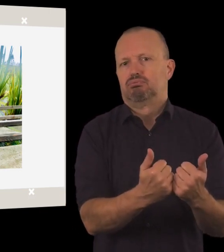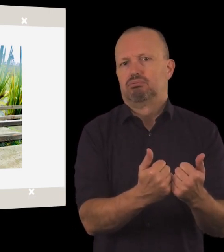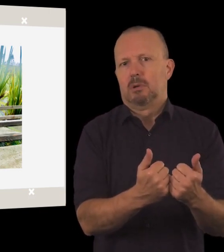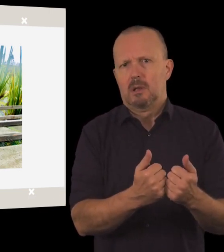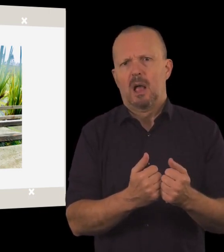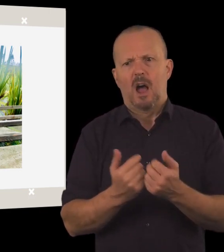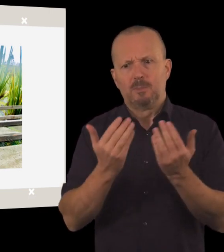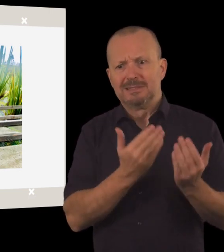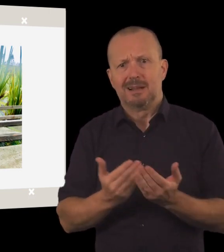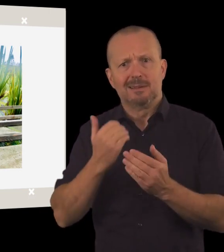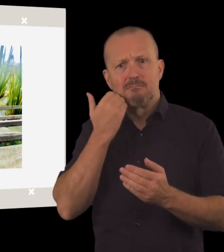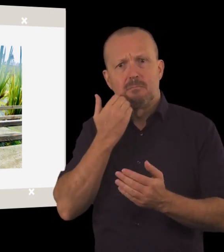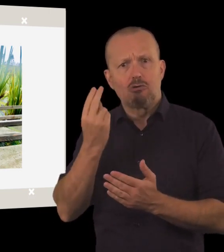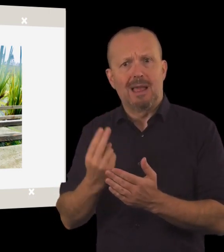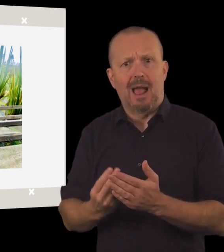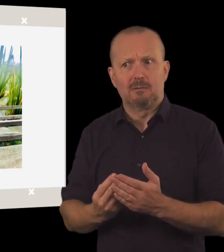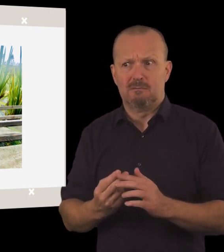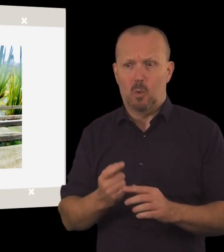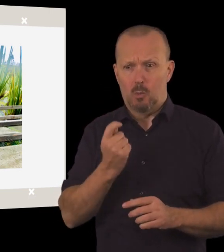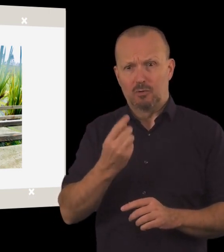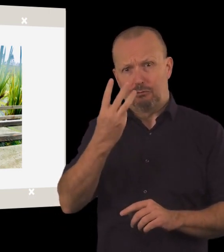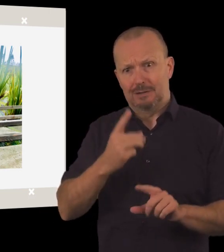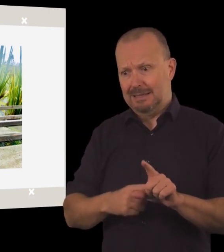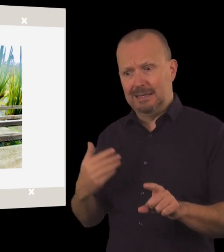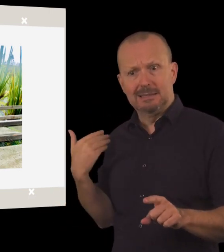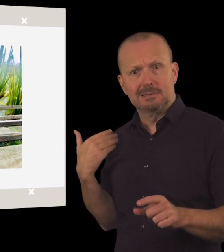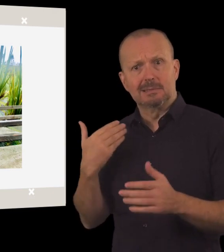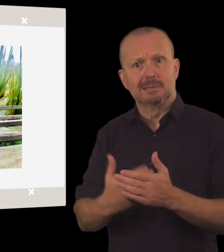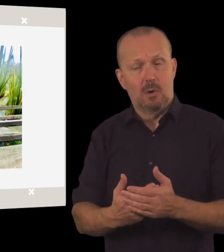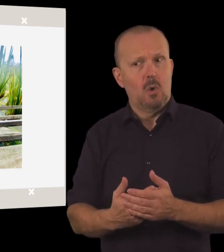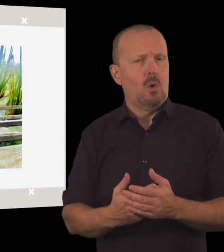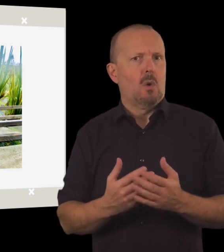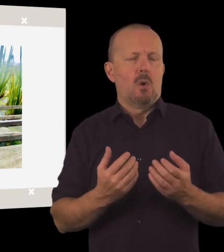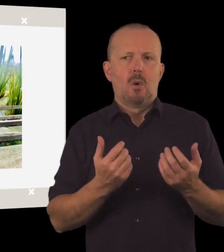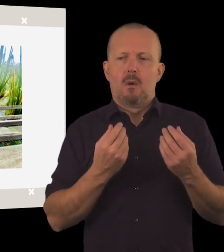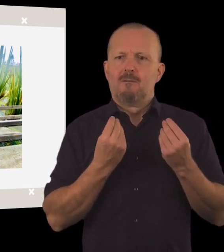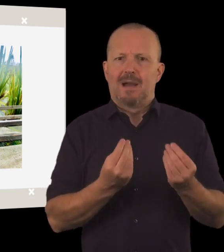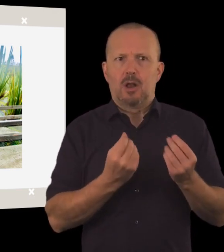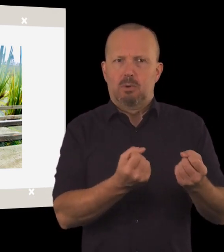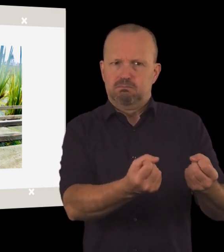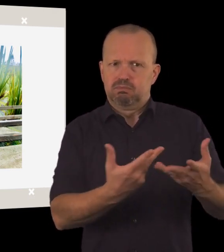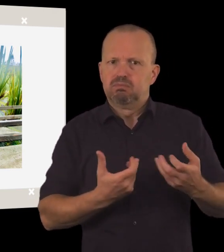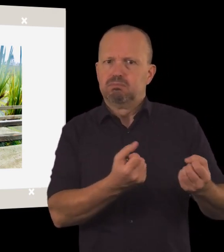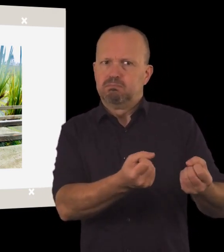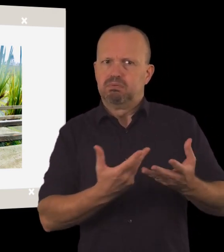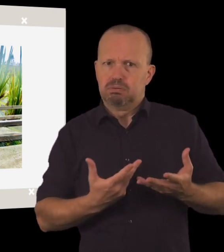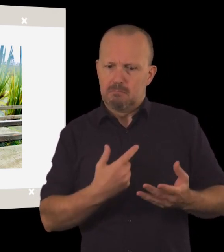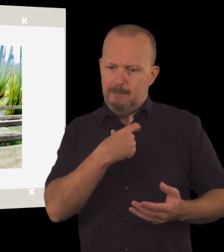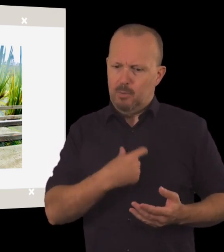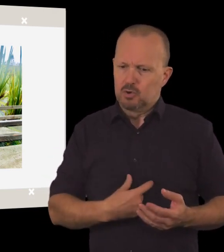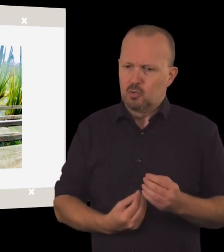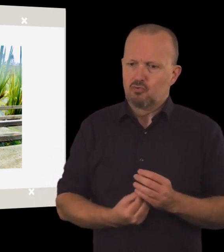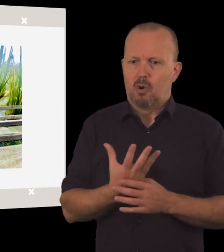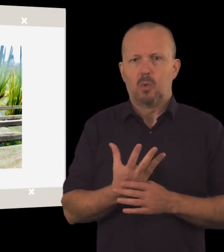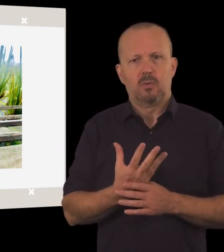escape for me, and I've gotten so much valuable mātauranga Māori from doing them. These are some of my kōwhaiwhai